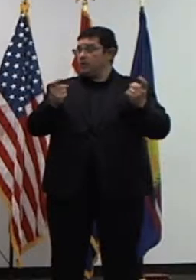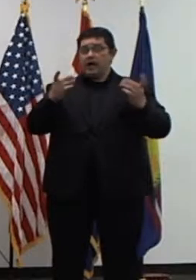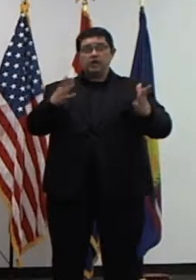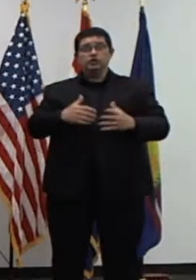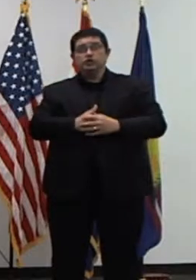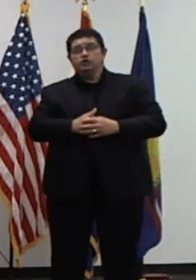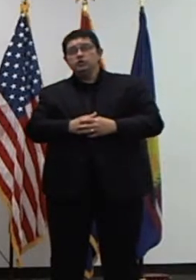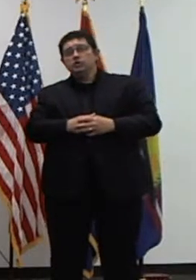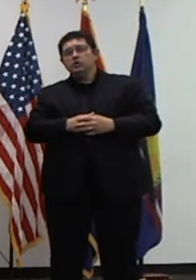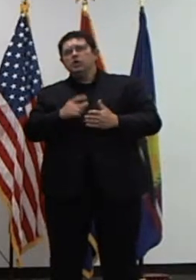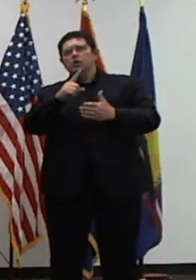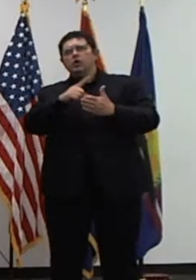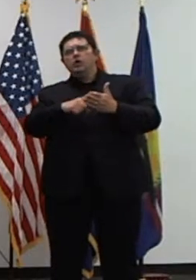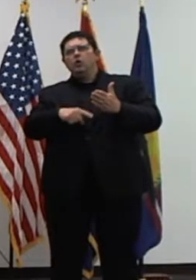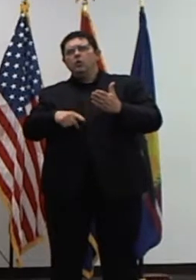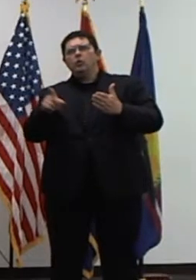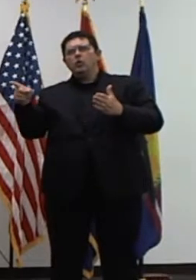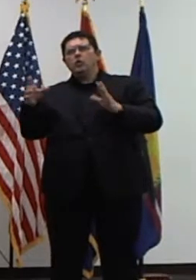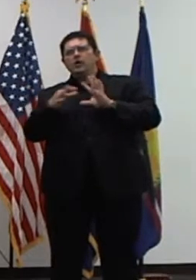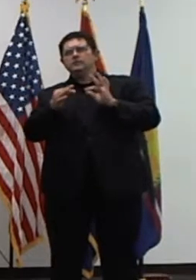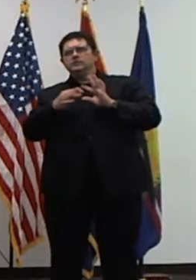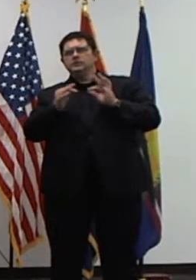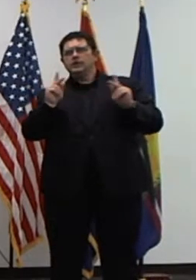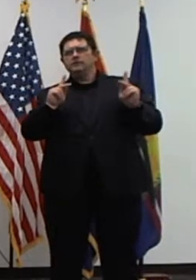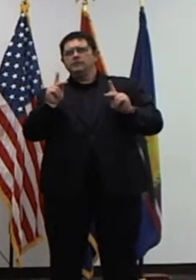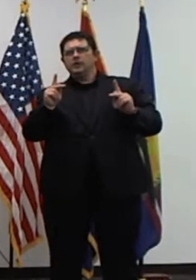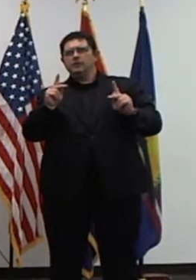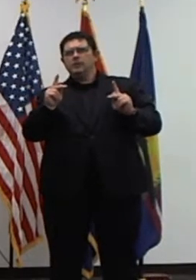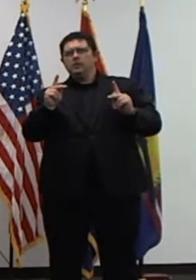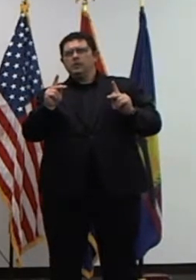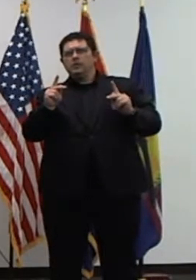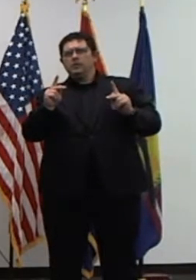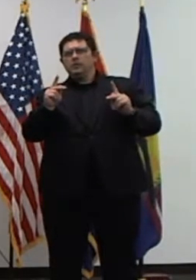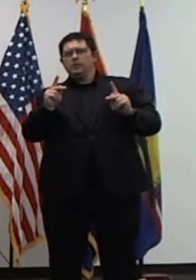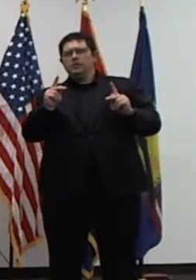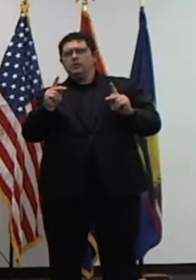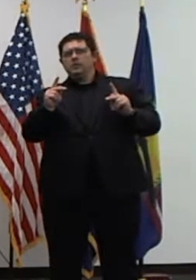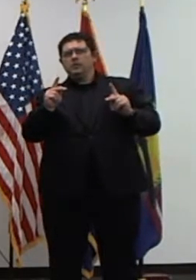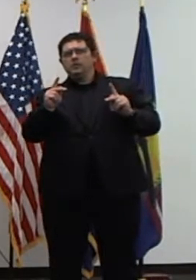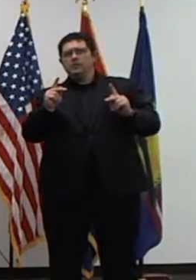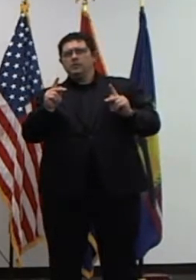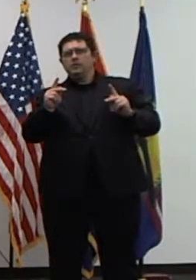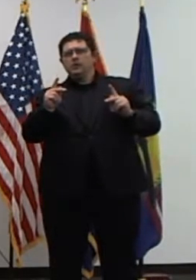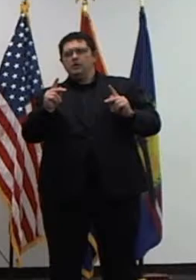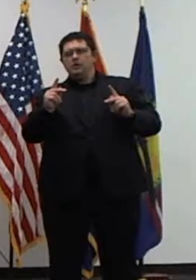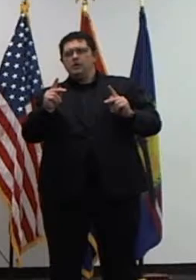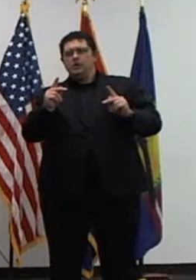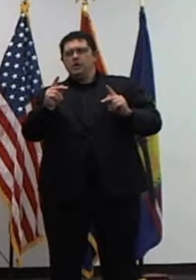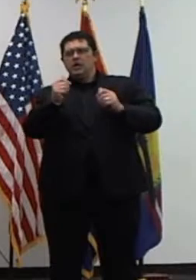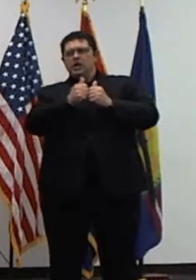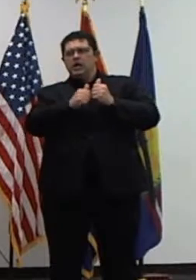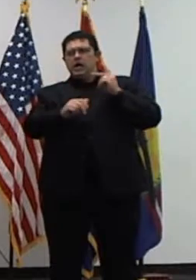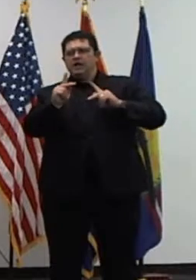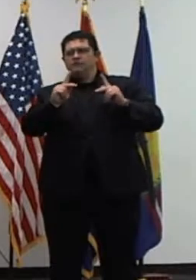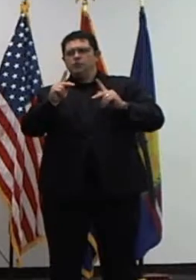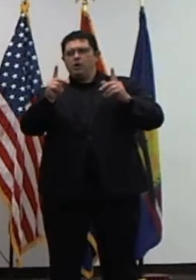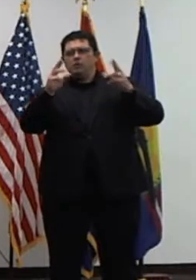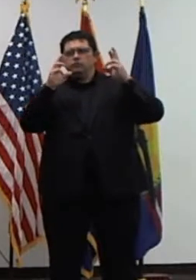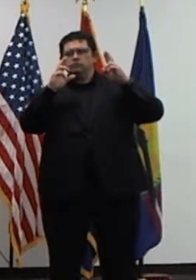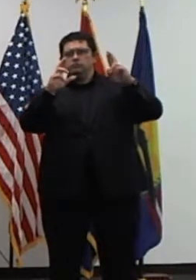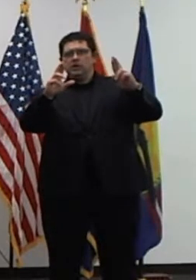What do you have to say to people who, I think, as echoing what you said about everyone respecting the message of the